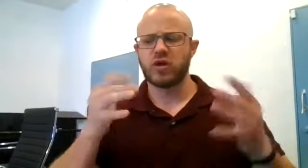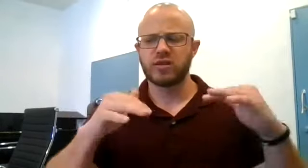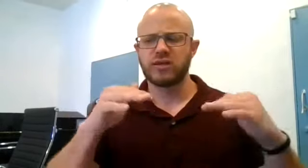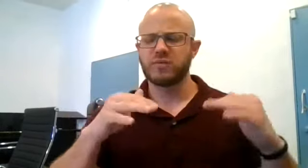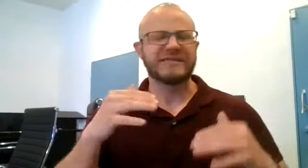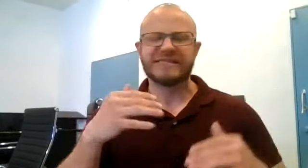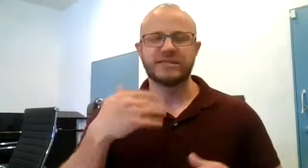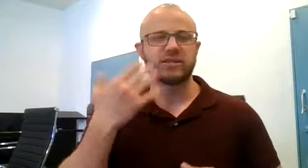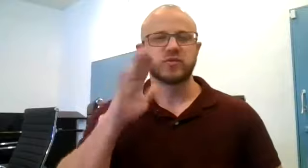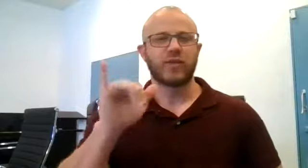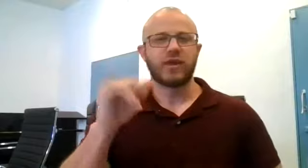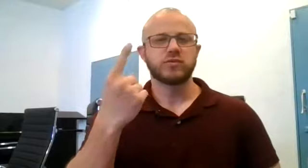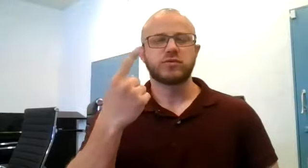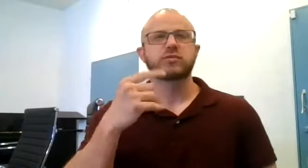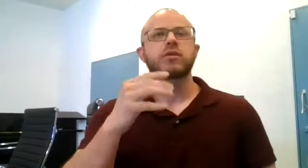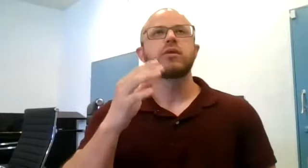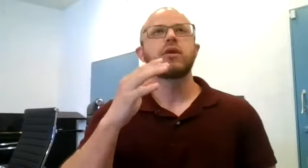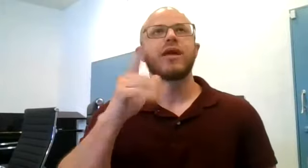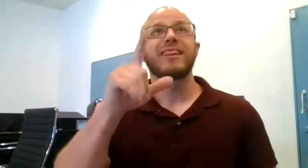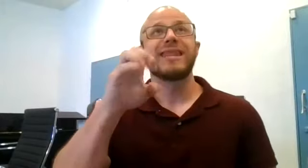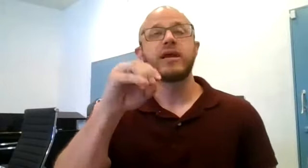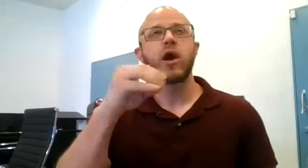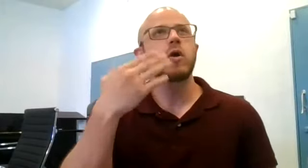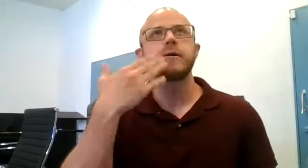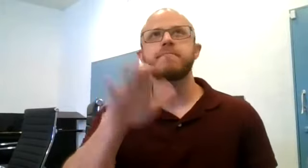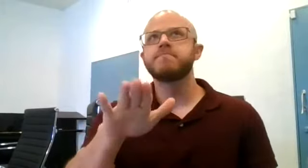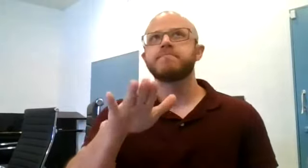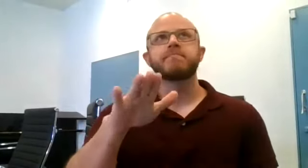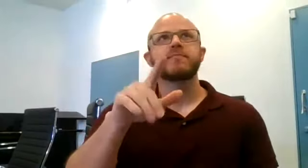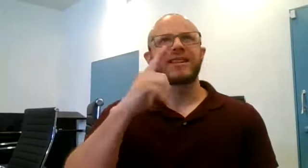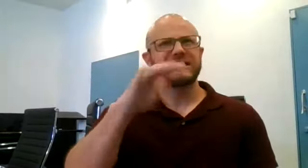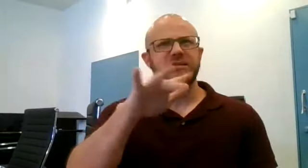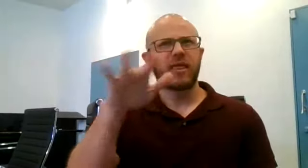Libra, yeah, I don't know that one. Leo